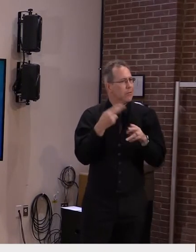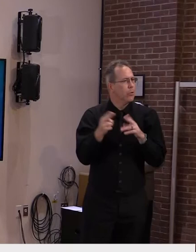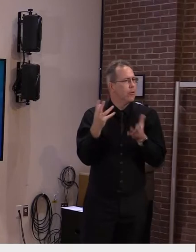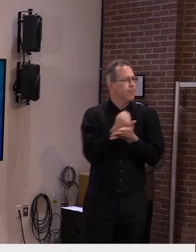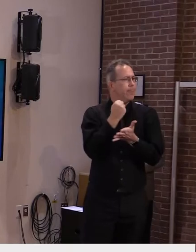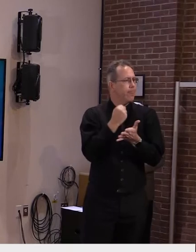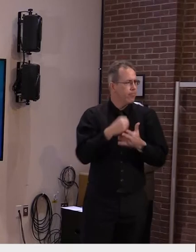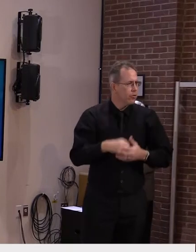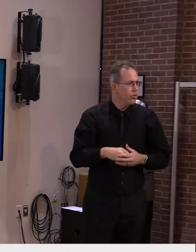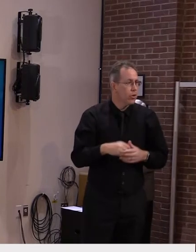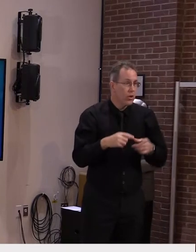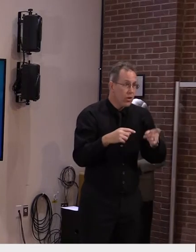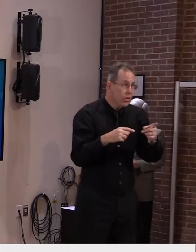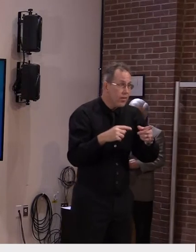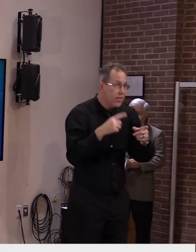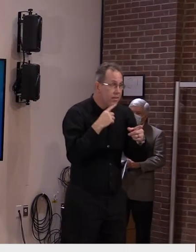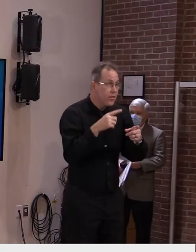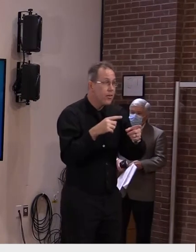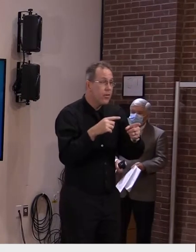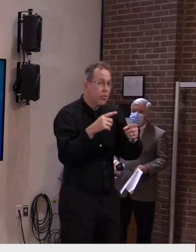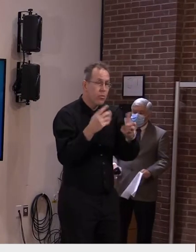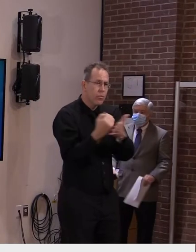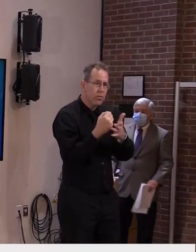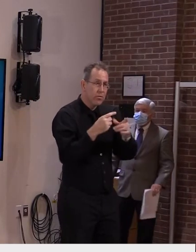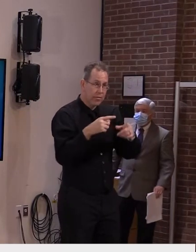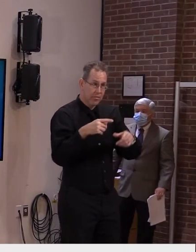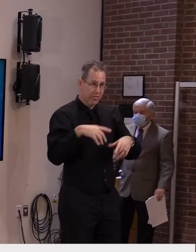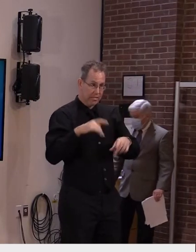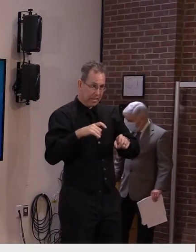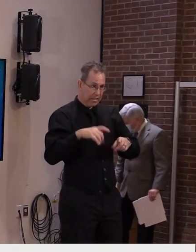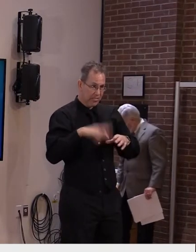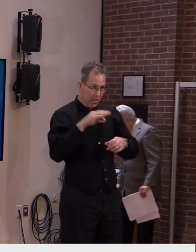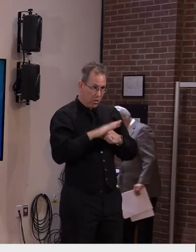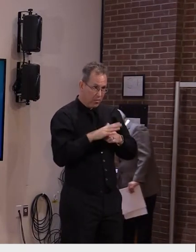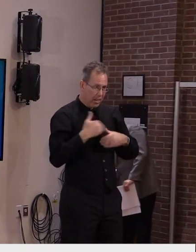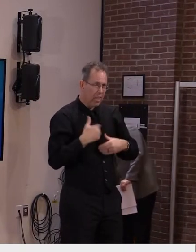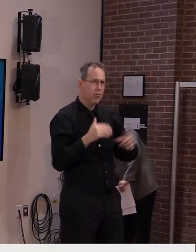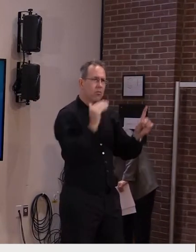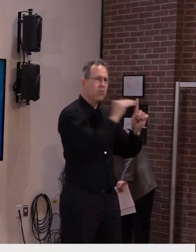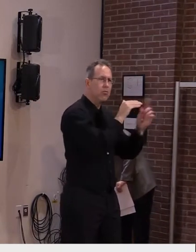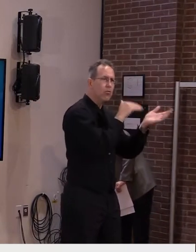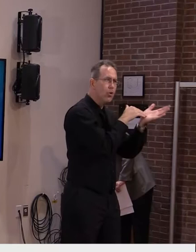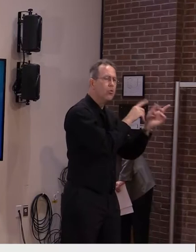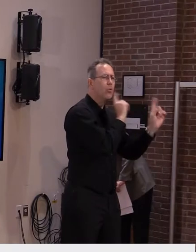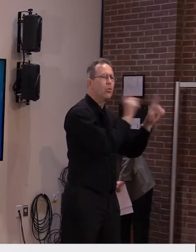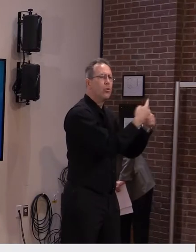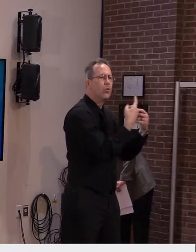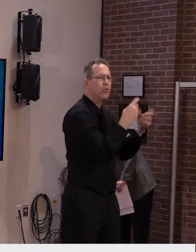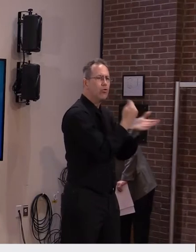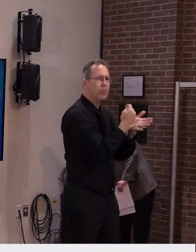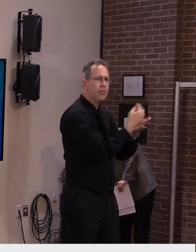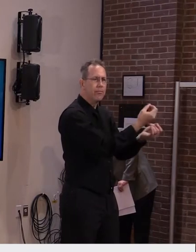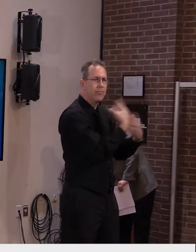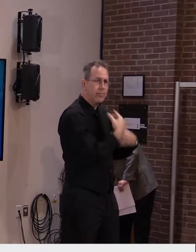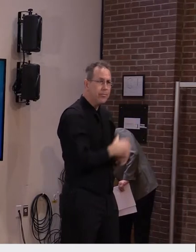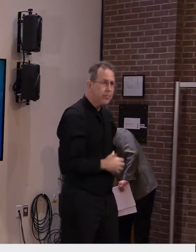about how we can do that from a testing standpoint, but I'm just not sure how we can.